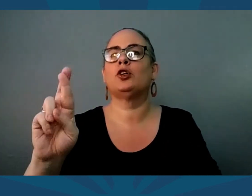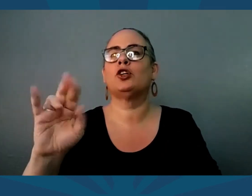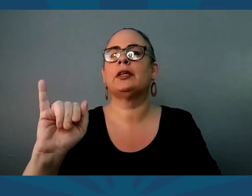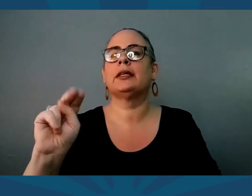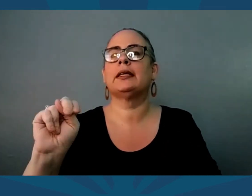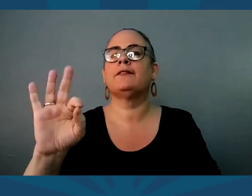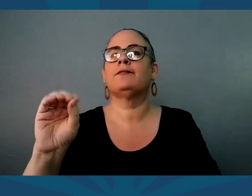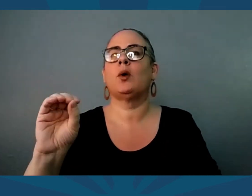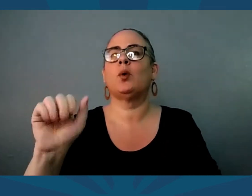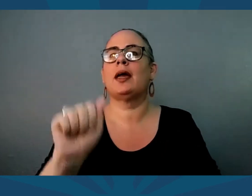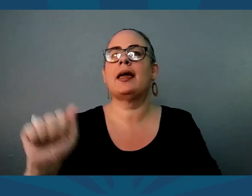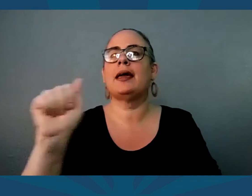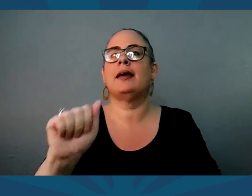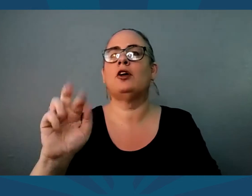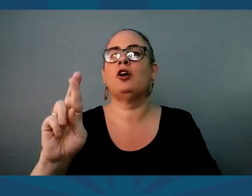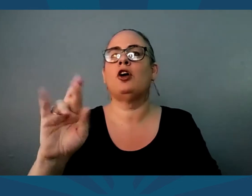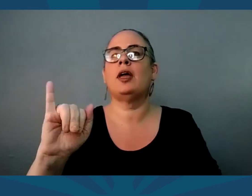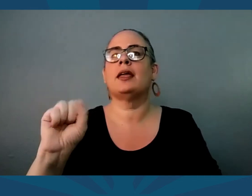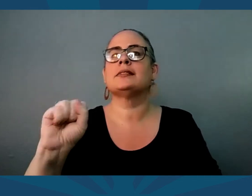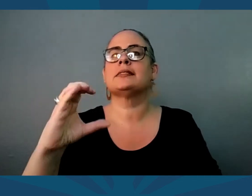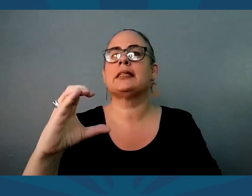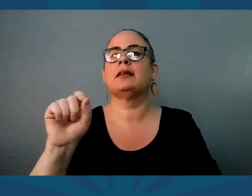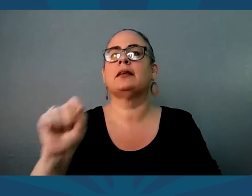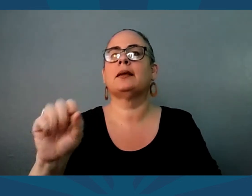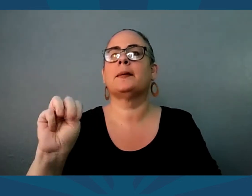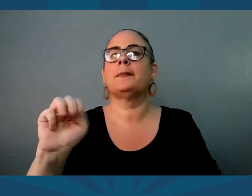Voter info at